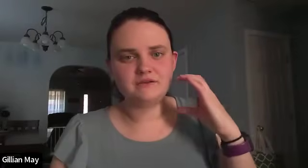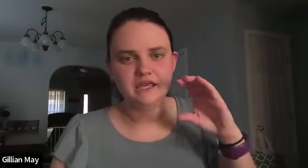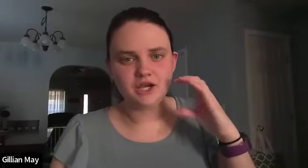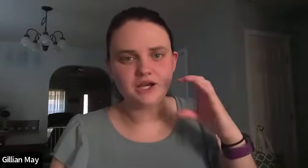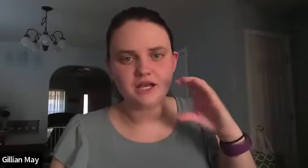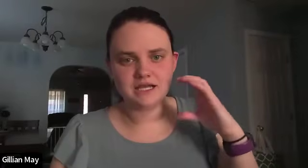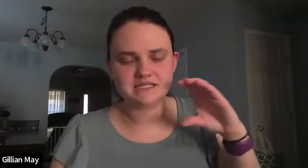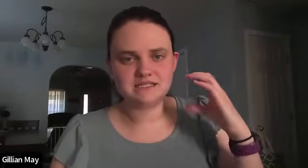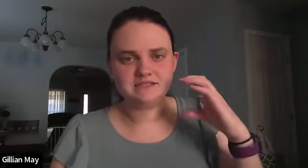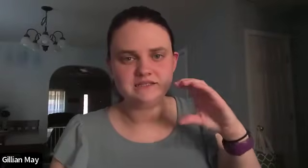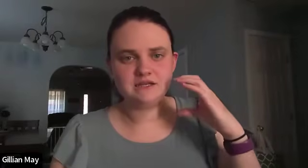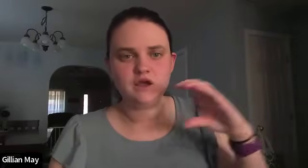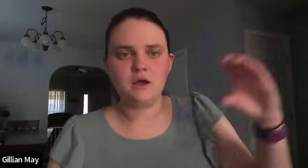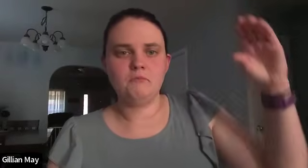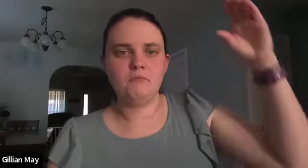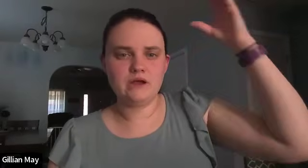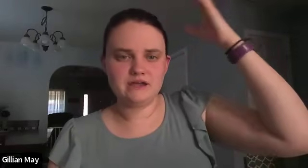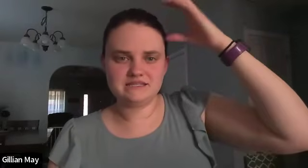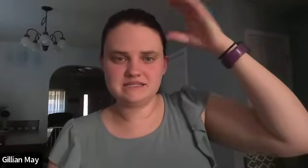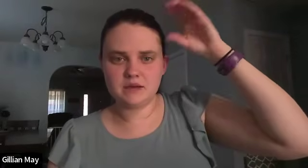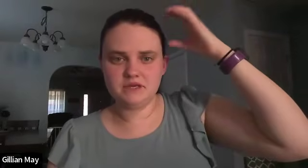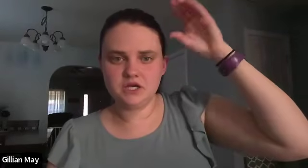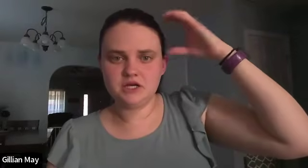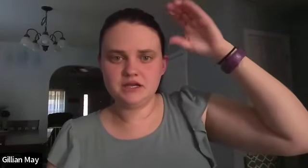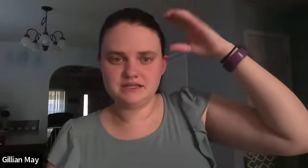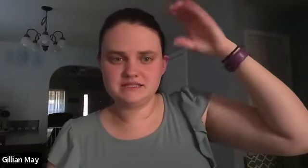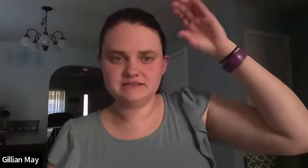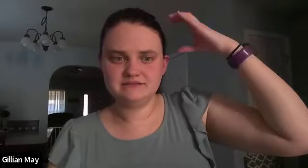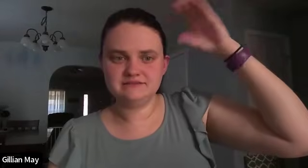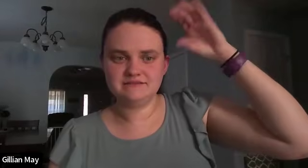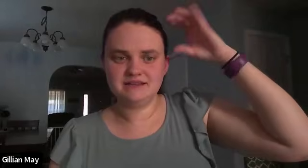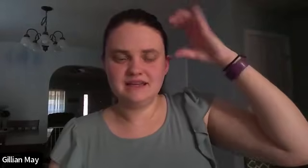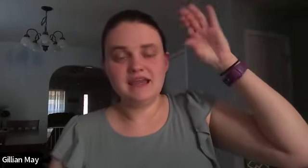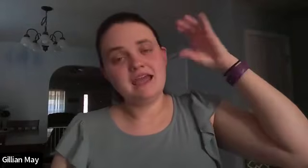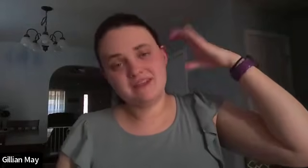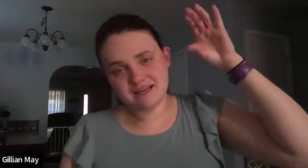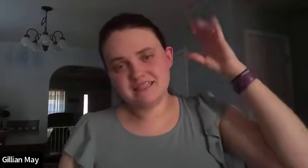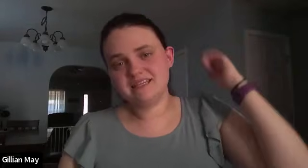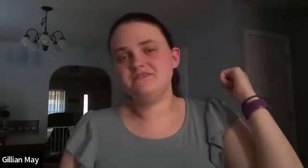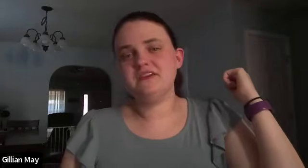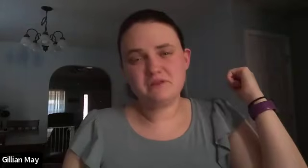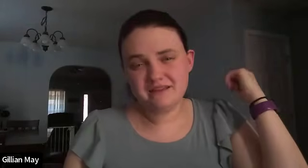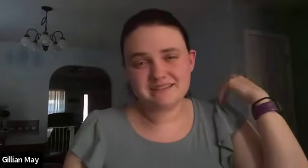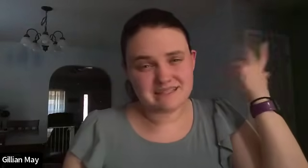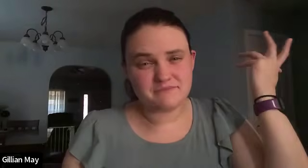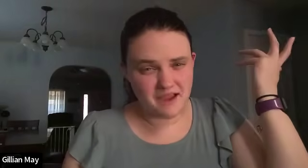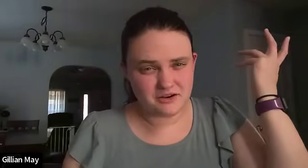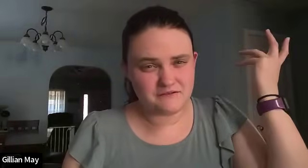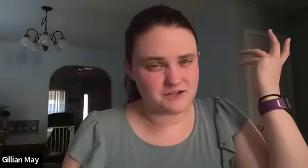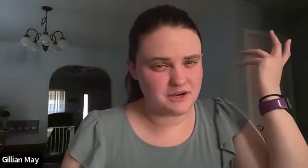down here, cousin. Boy cousins up here, cousin. And the nice thing is, if it really doesn't matter if you're talking